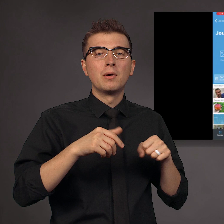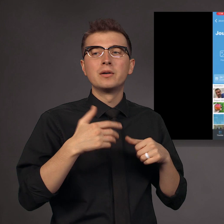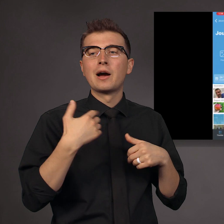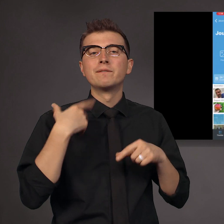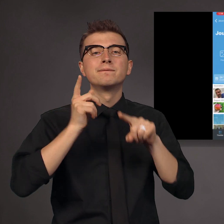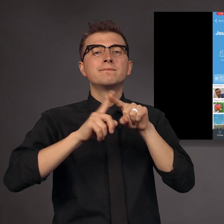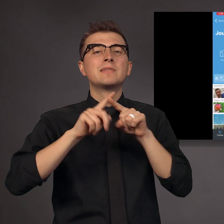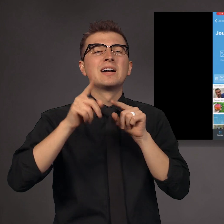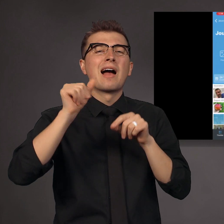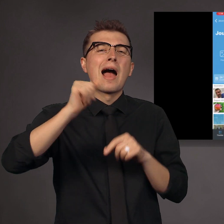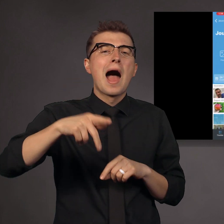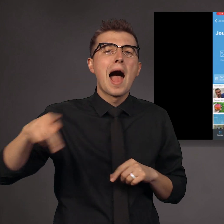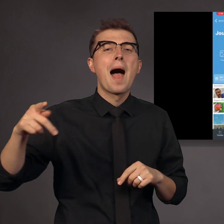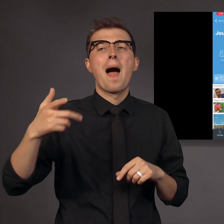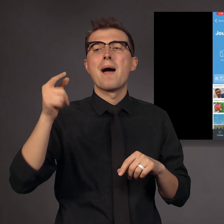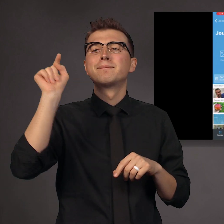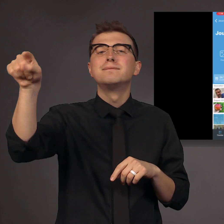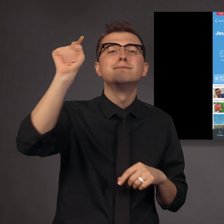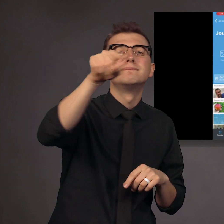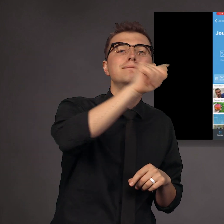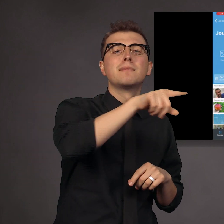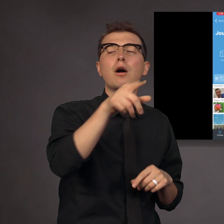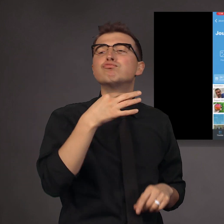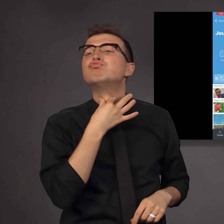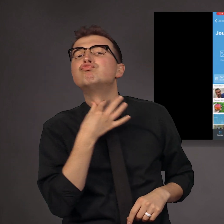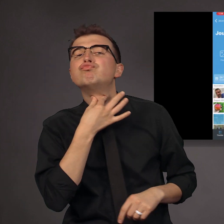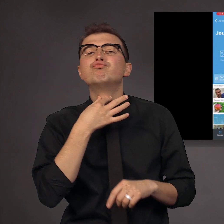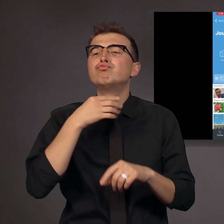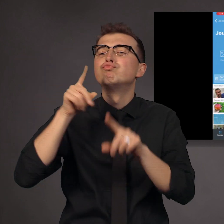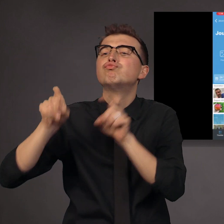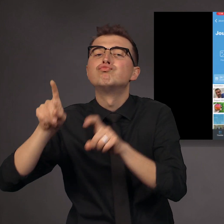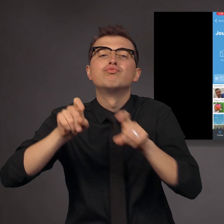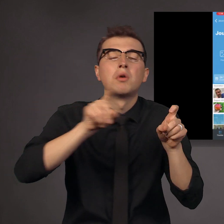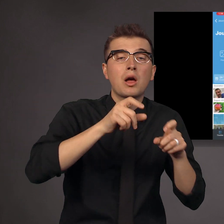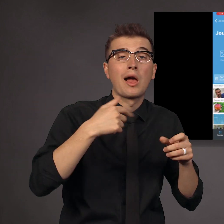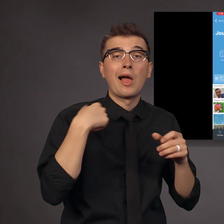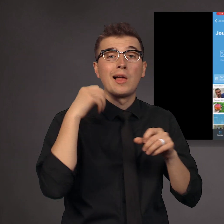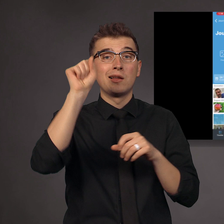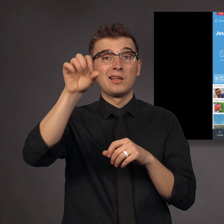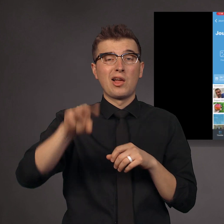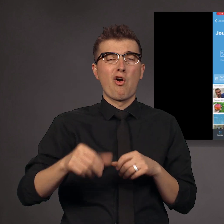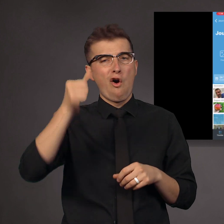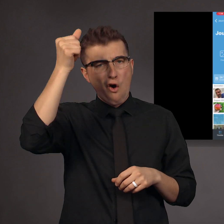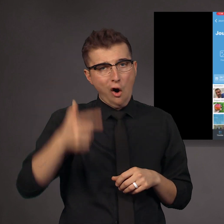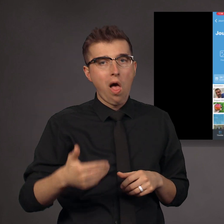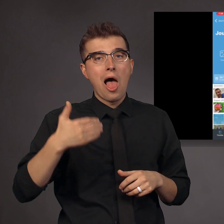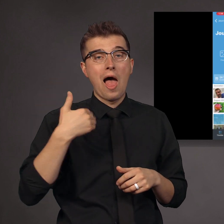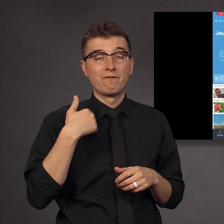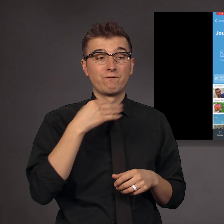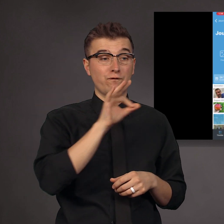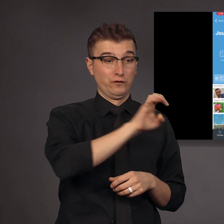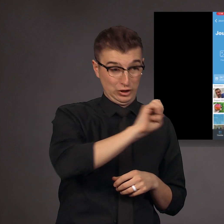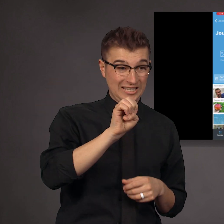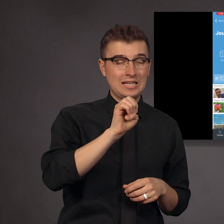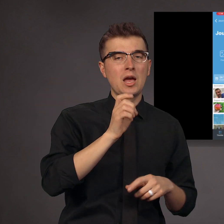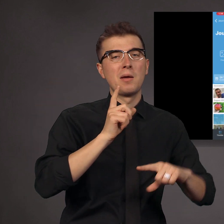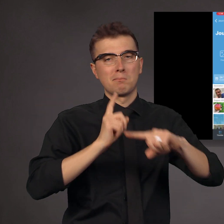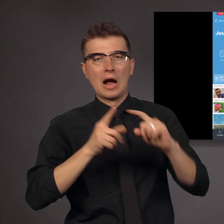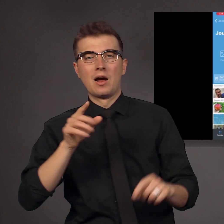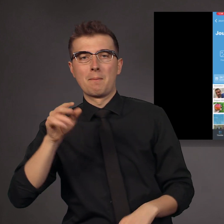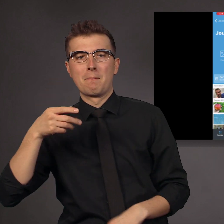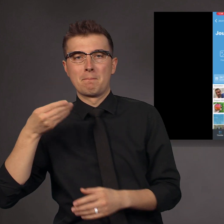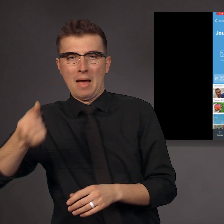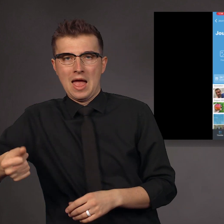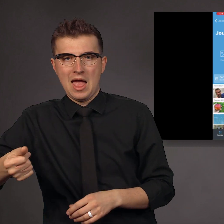different apps that you may explore or consider. And the ones that I share with you all have a free version and a paid version as well.